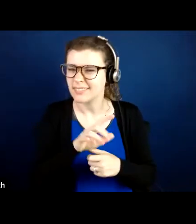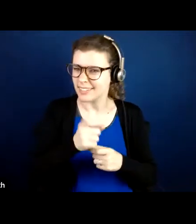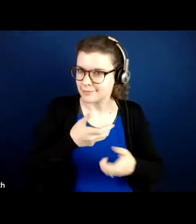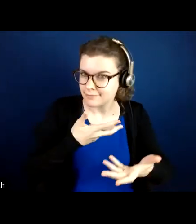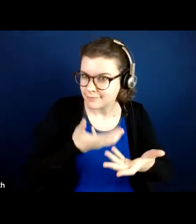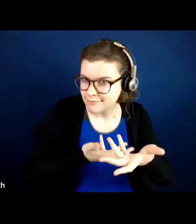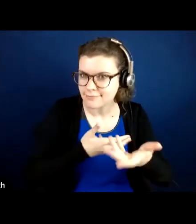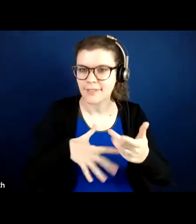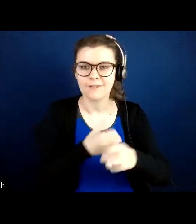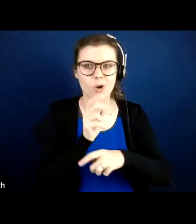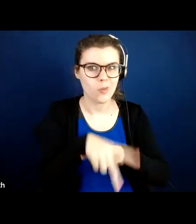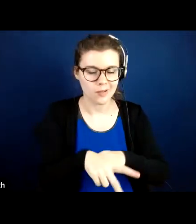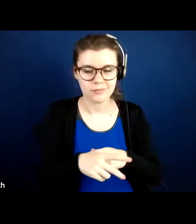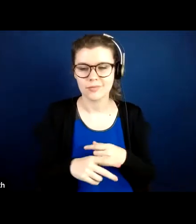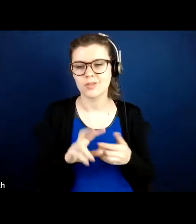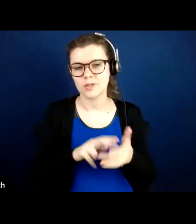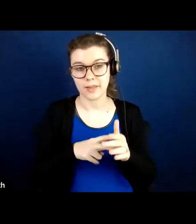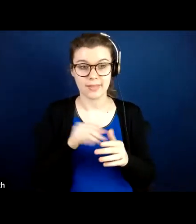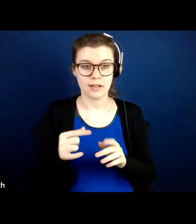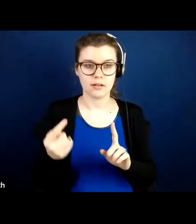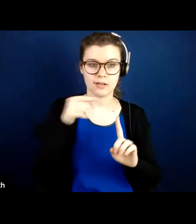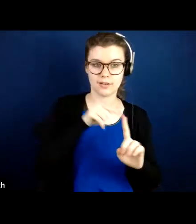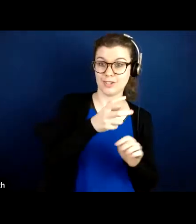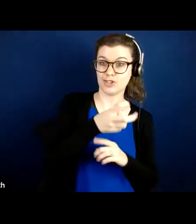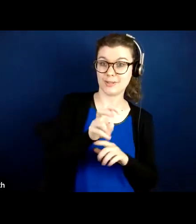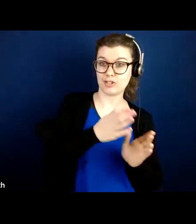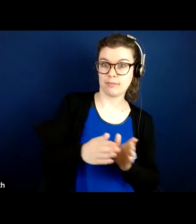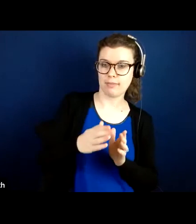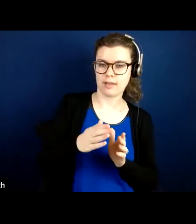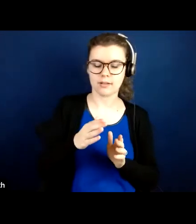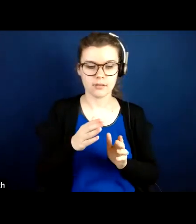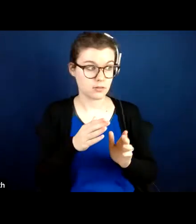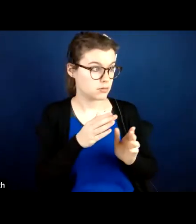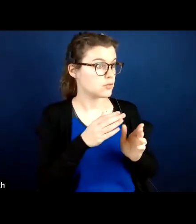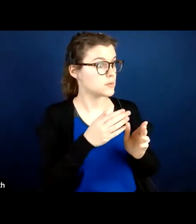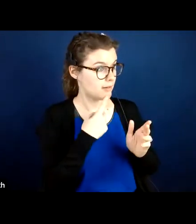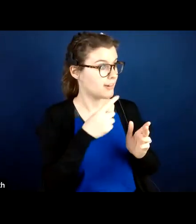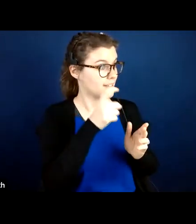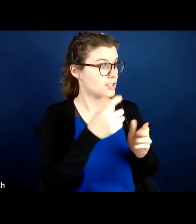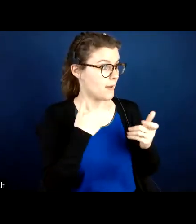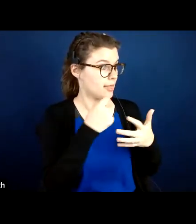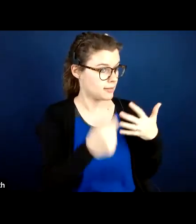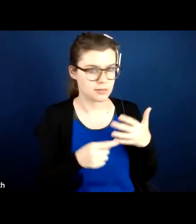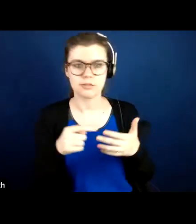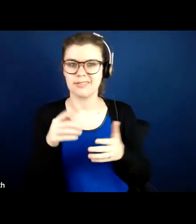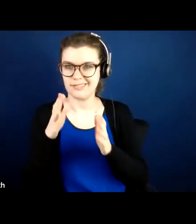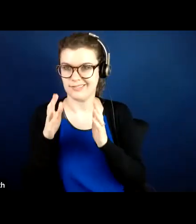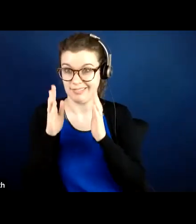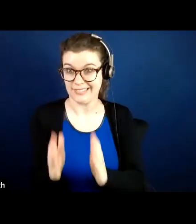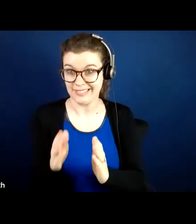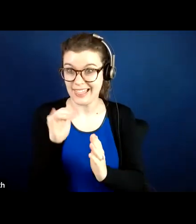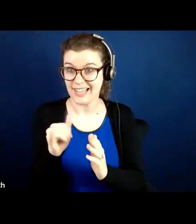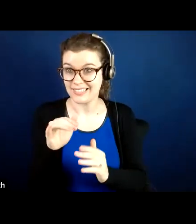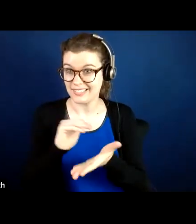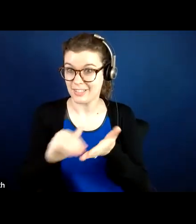So just revisiting that transition plan and making sure that everything we identified that needs to be in place is in fact in